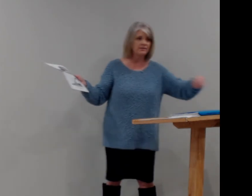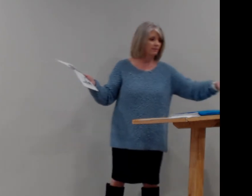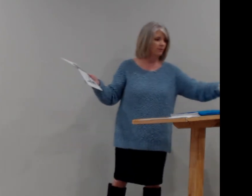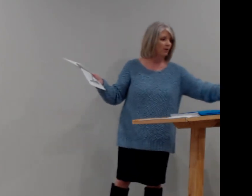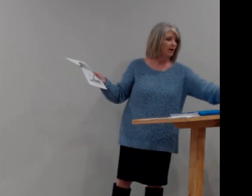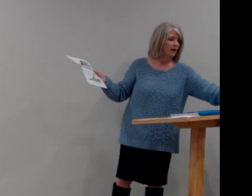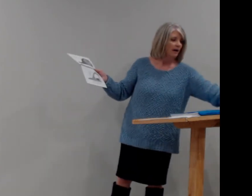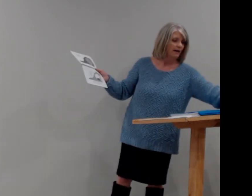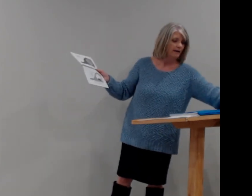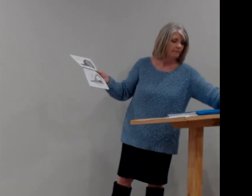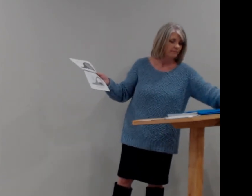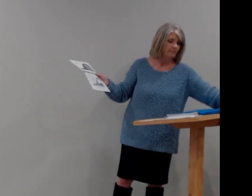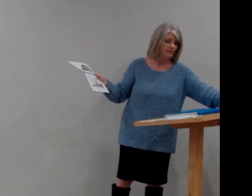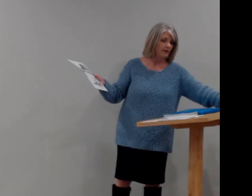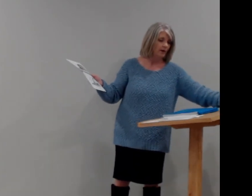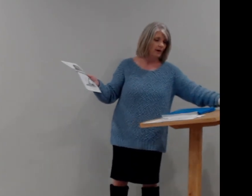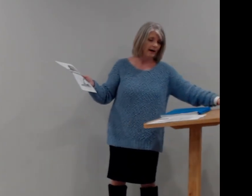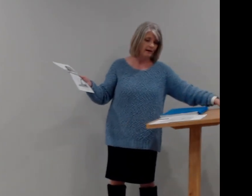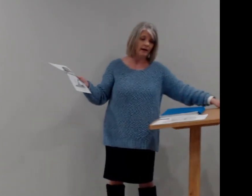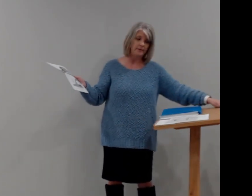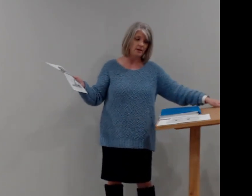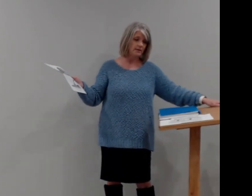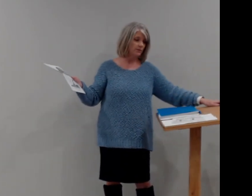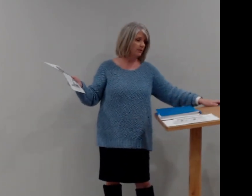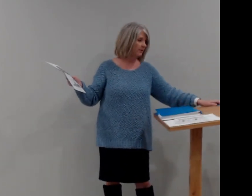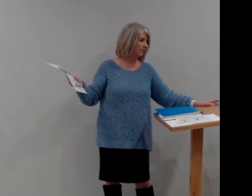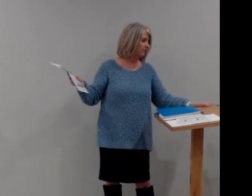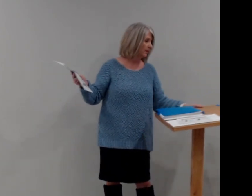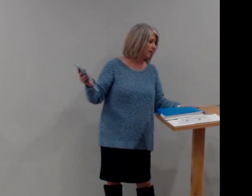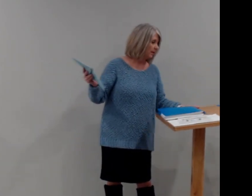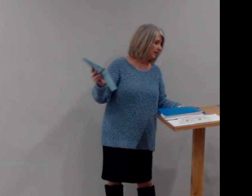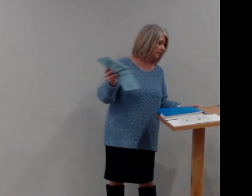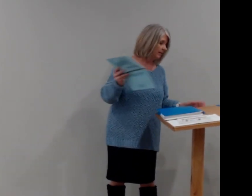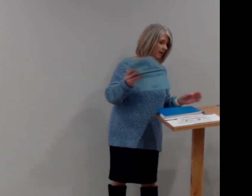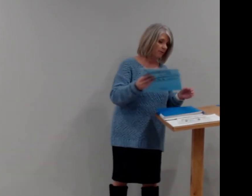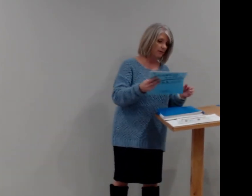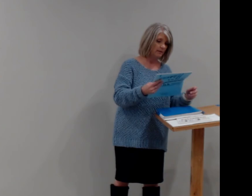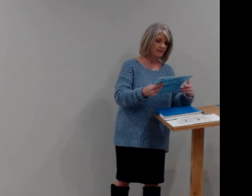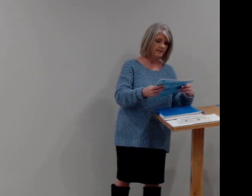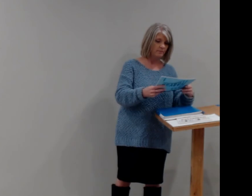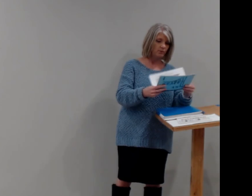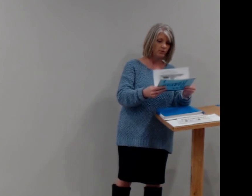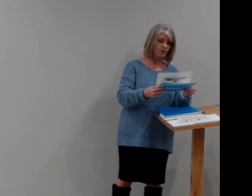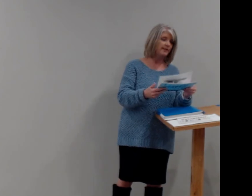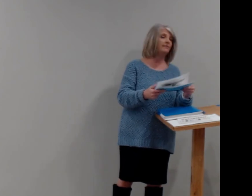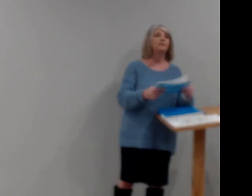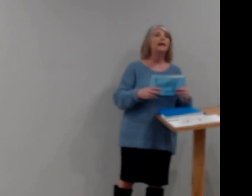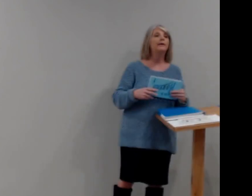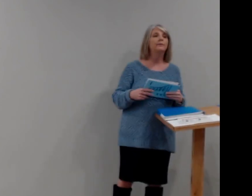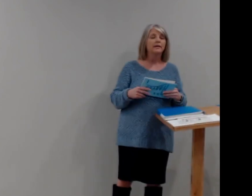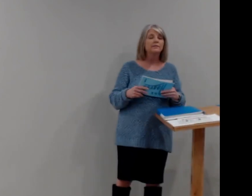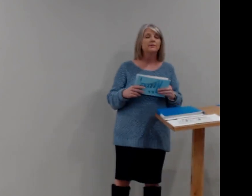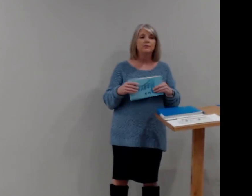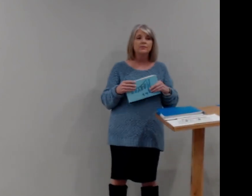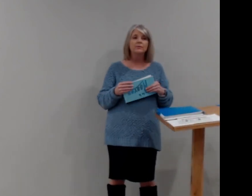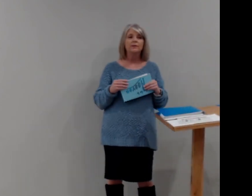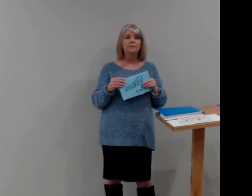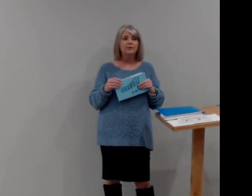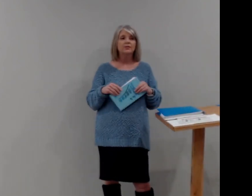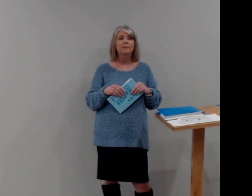simple. You know, I'll be honest with you. You know, some of the words even my own husband used when he preached, I'm like,